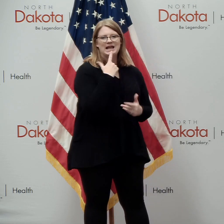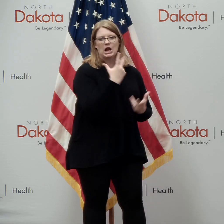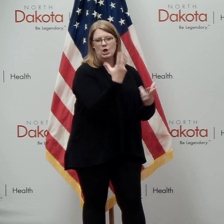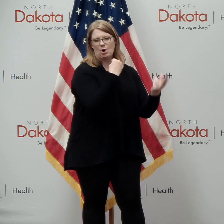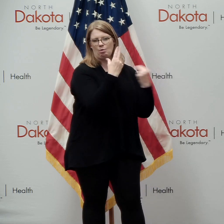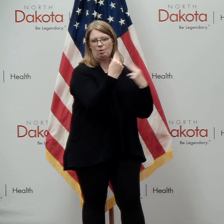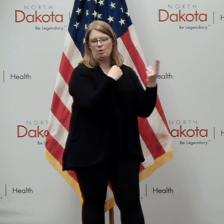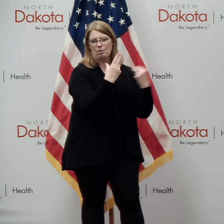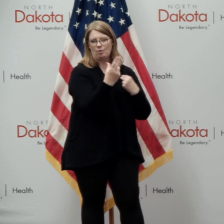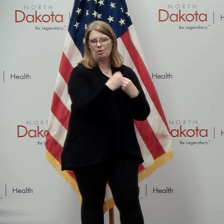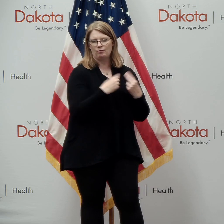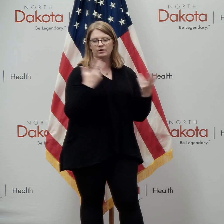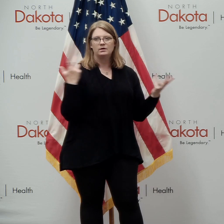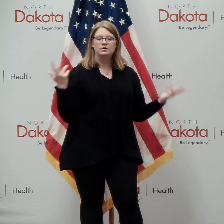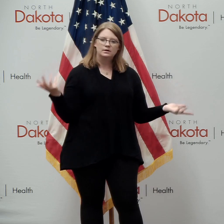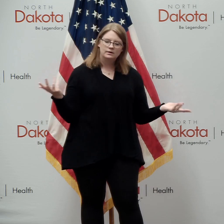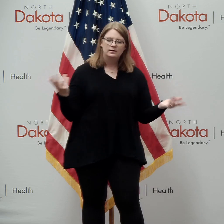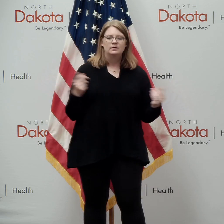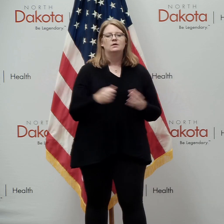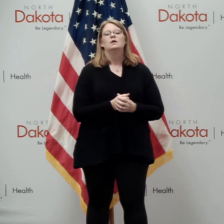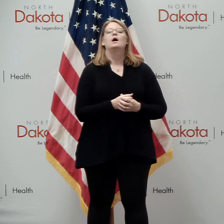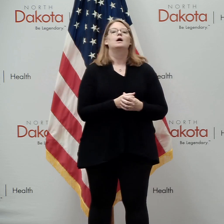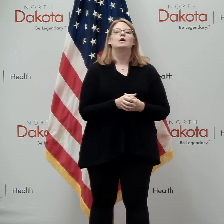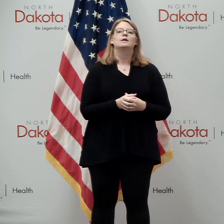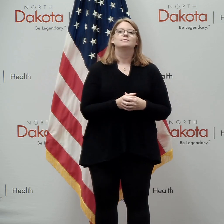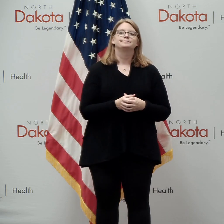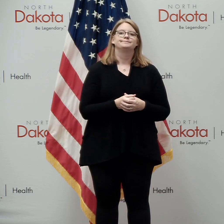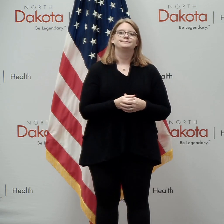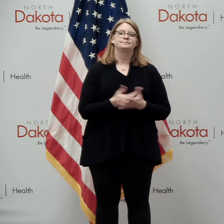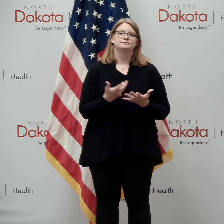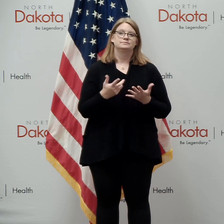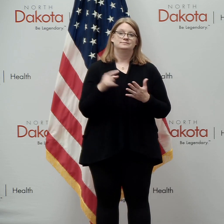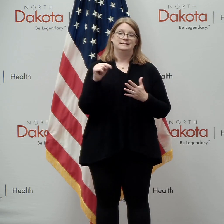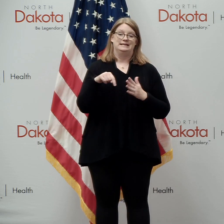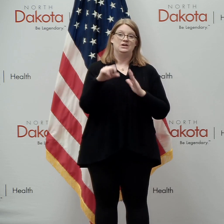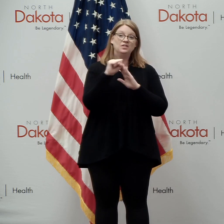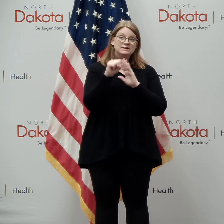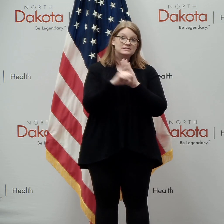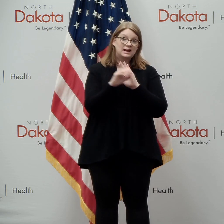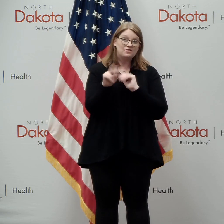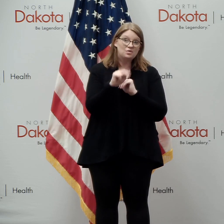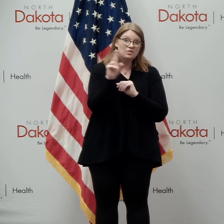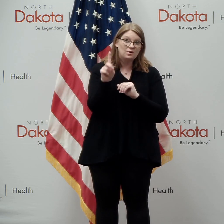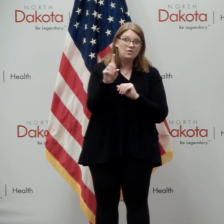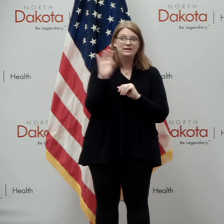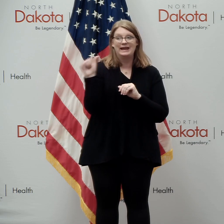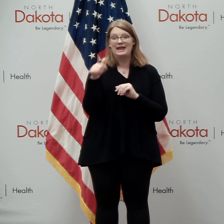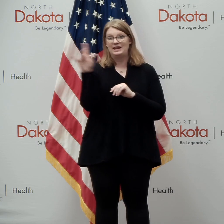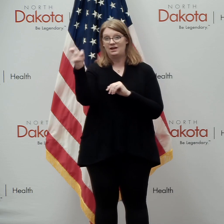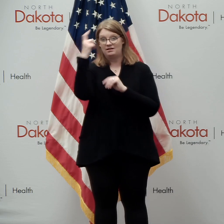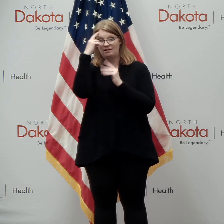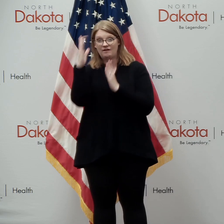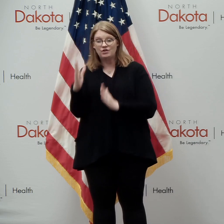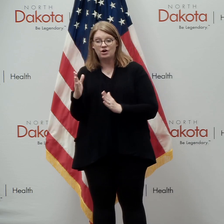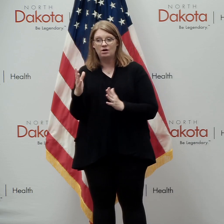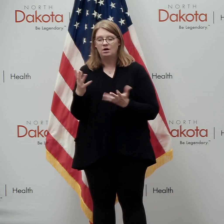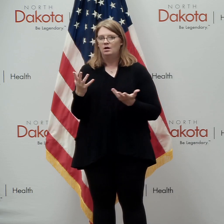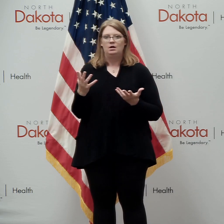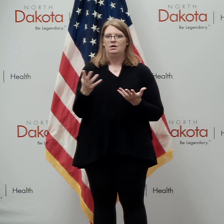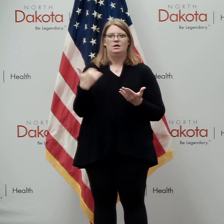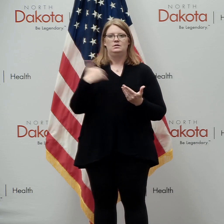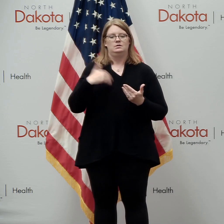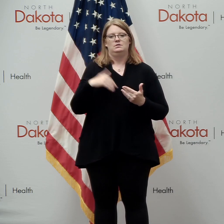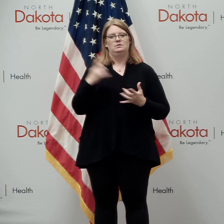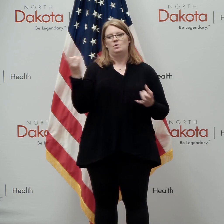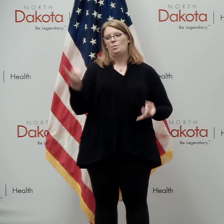I would just say the operating environment that state of North Dakota, that any governor's operating in, is more complex than ever